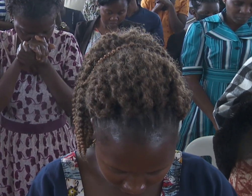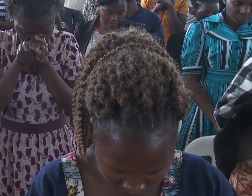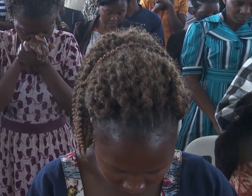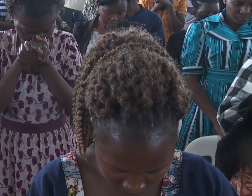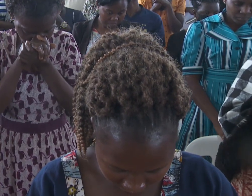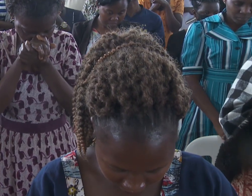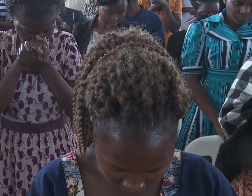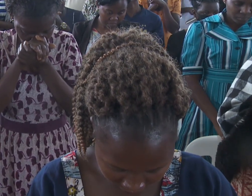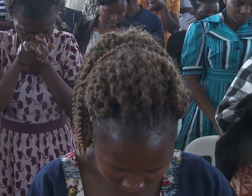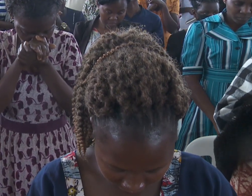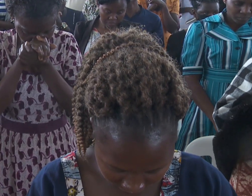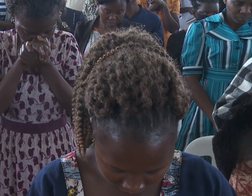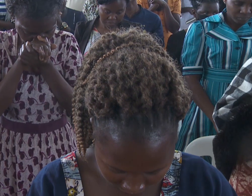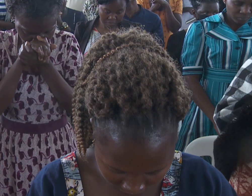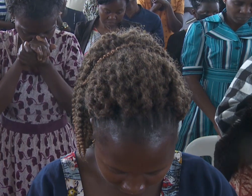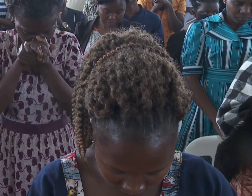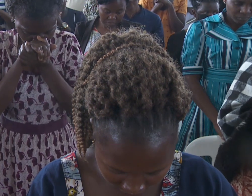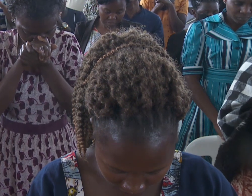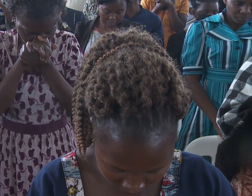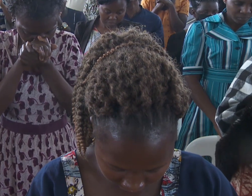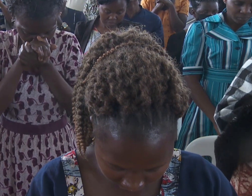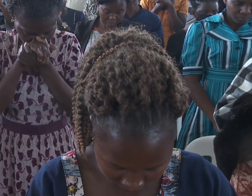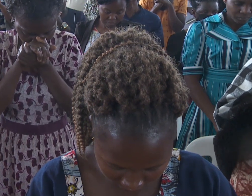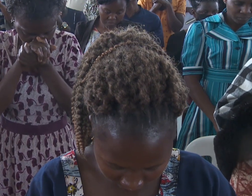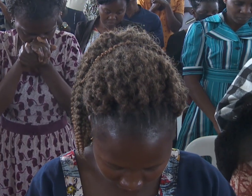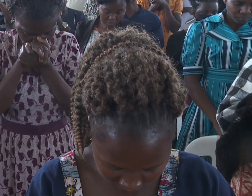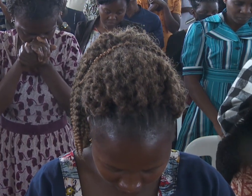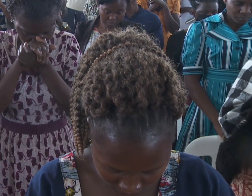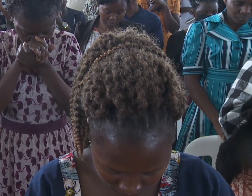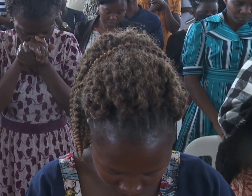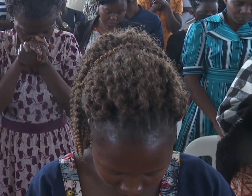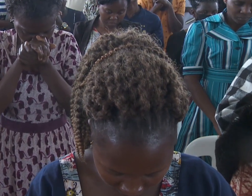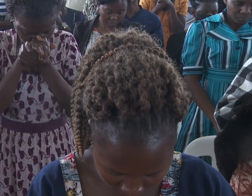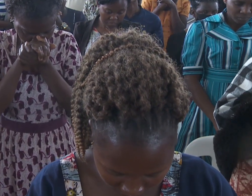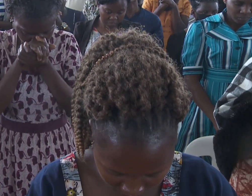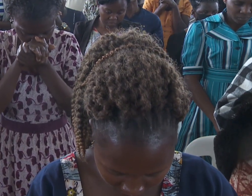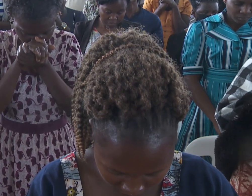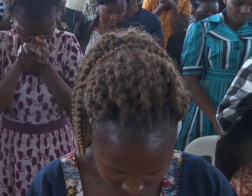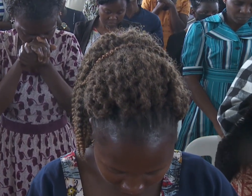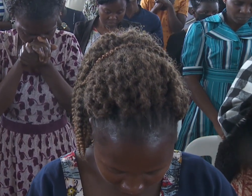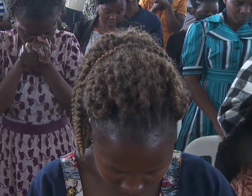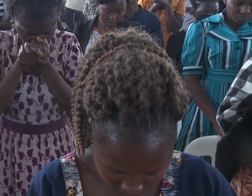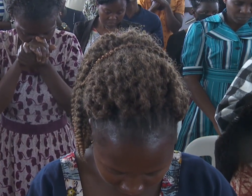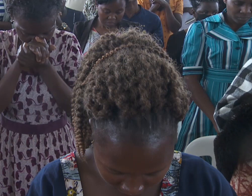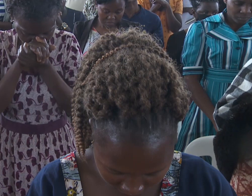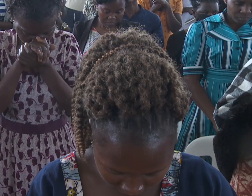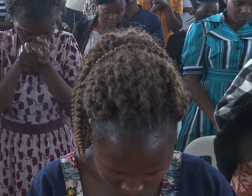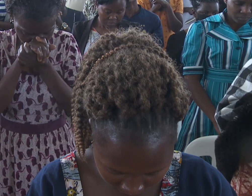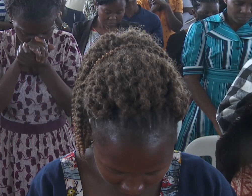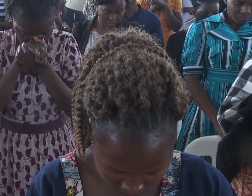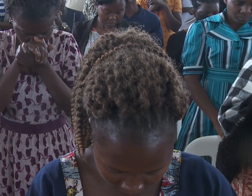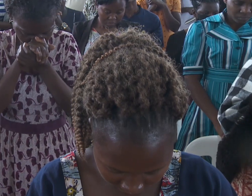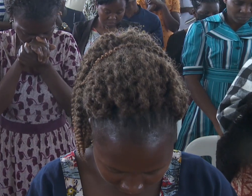We pray our God, that you send your spirit to give us grace to